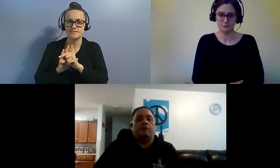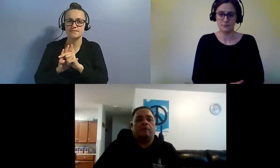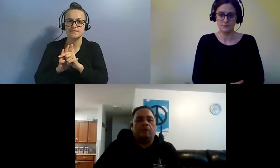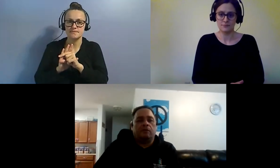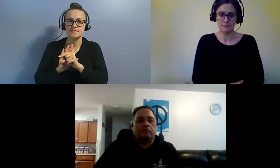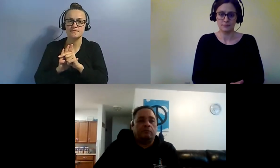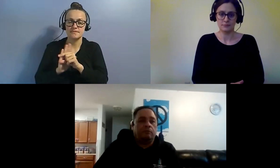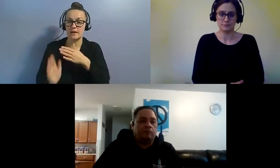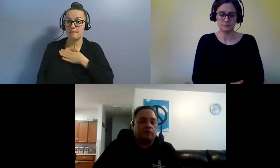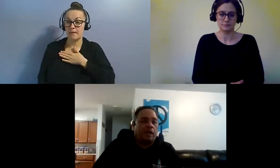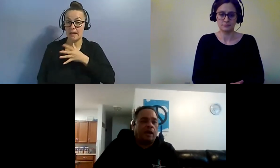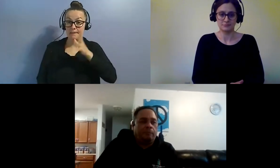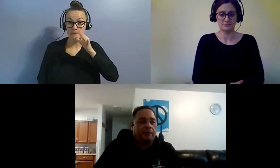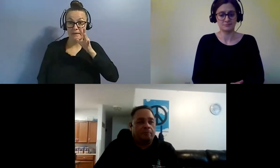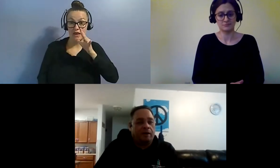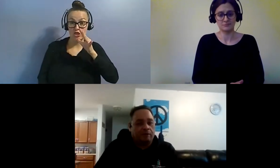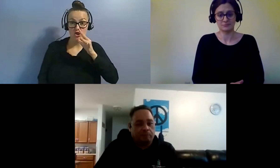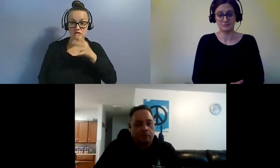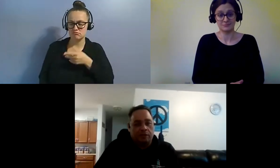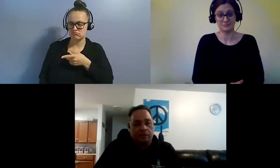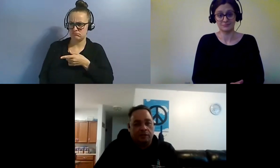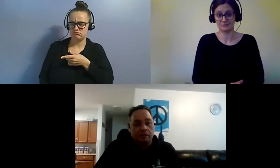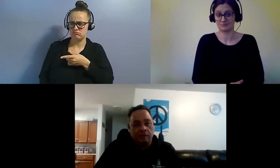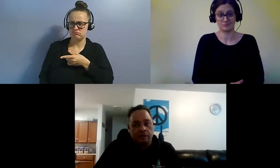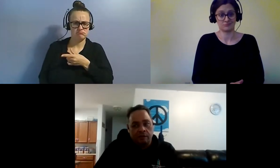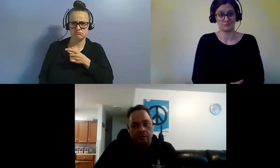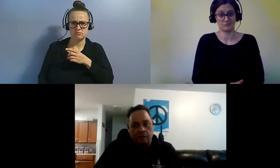know, my mother wasn't happy about it, but